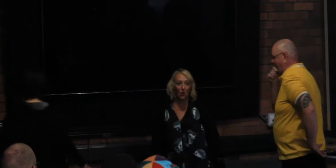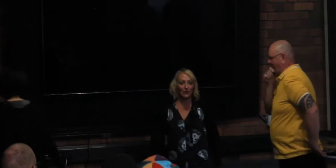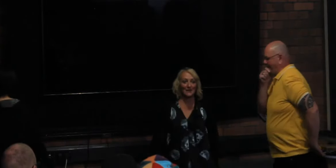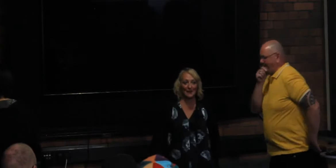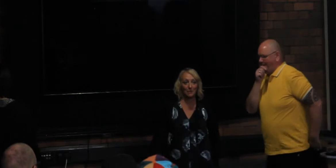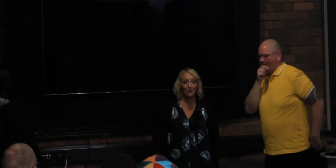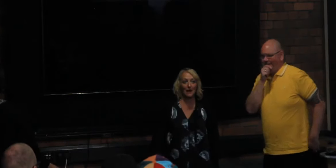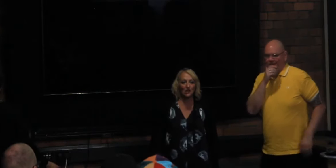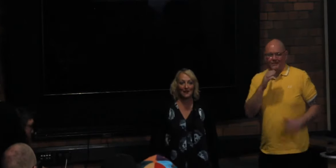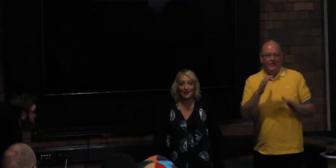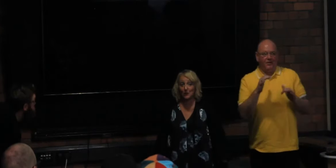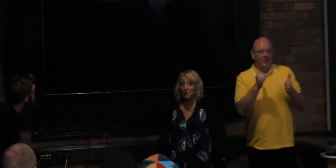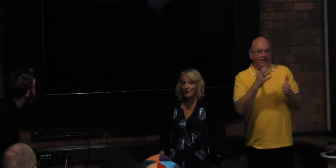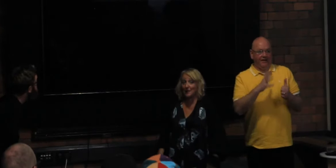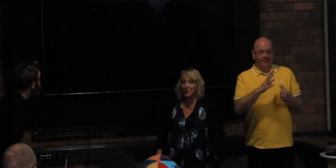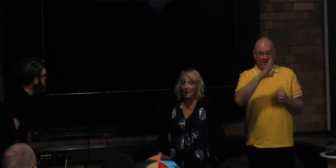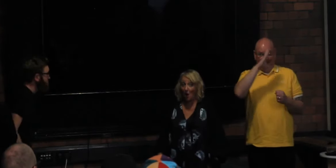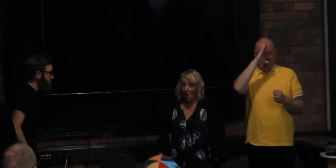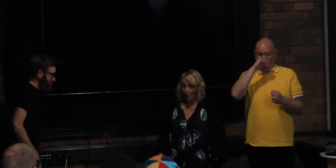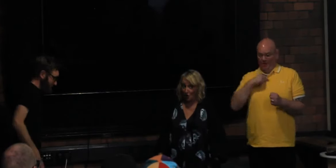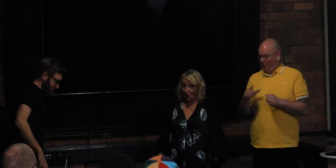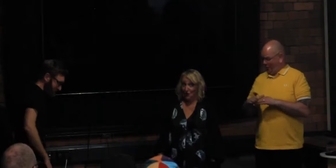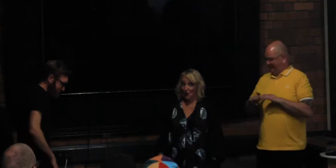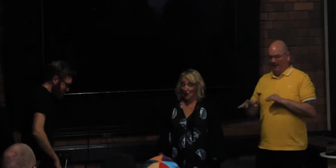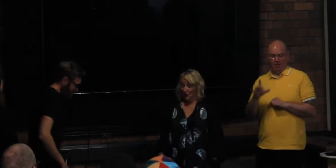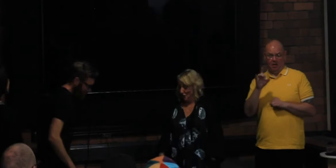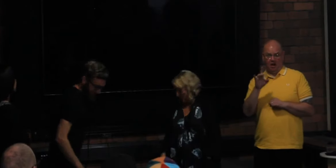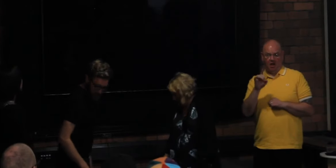I've been told this table might shatter, so I'm just going to...